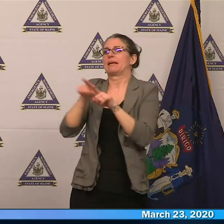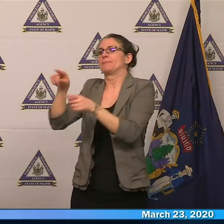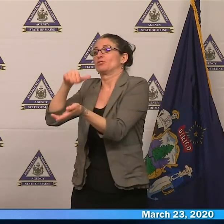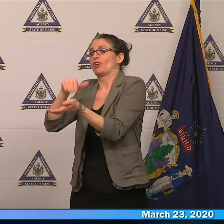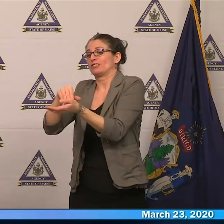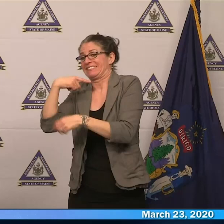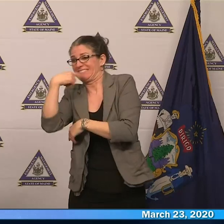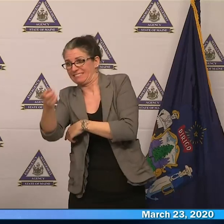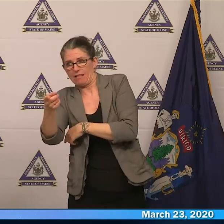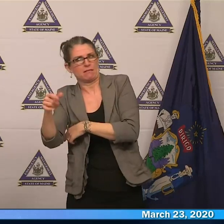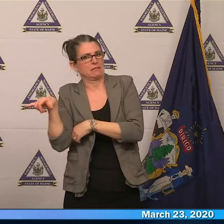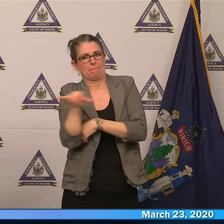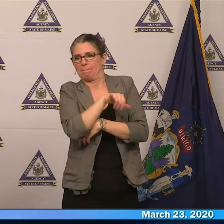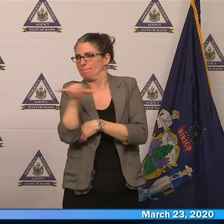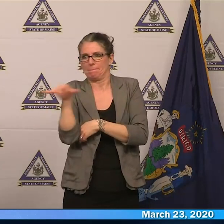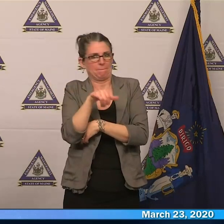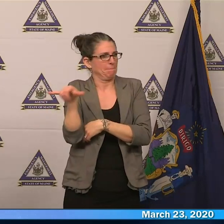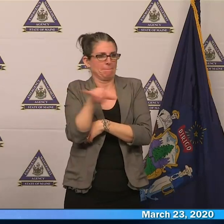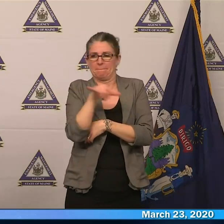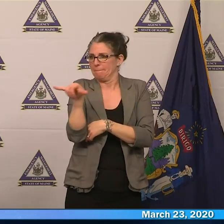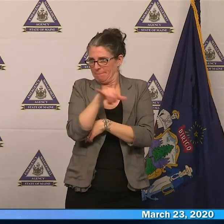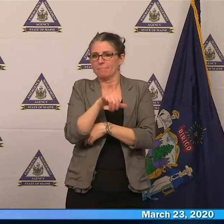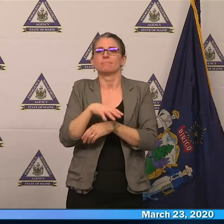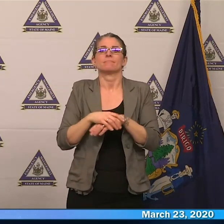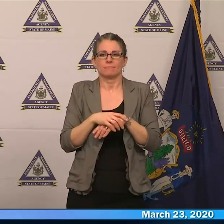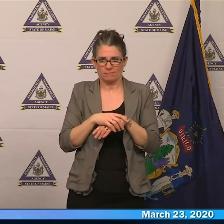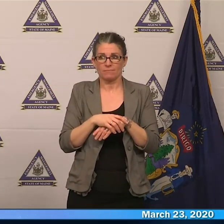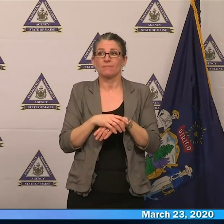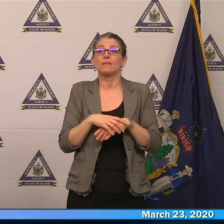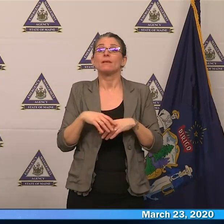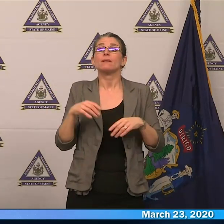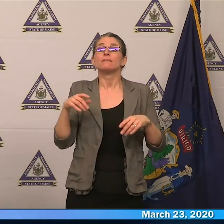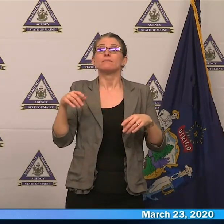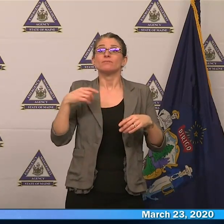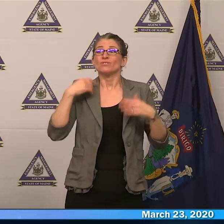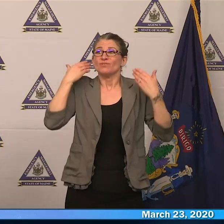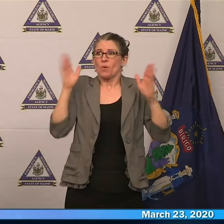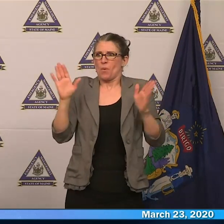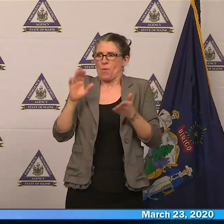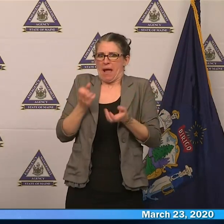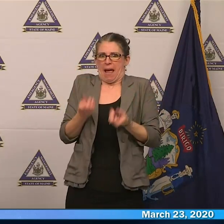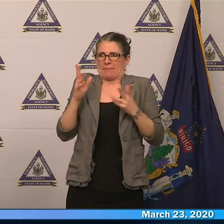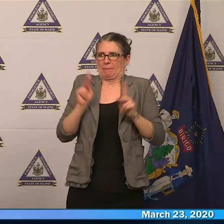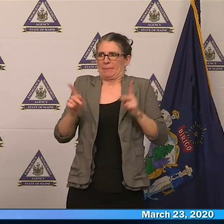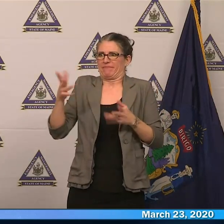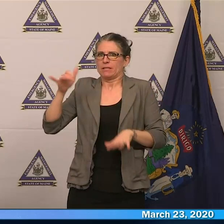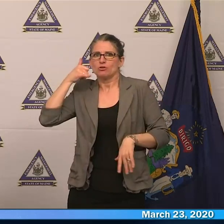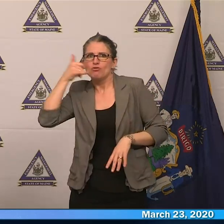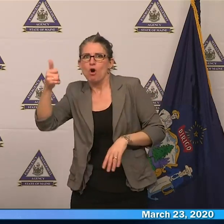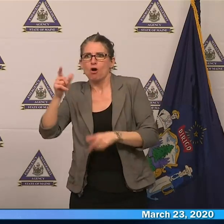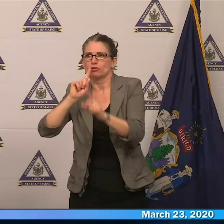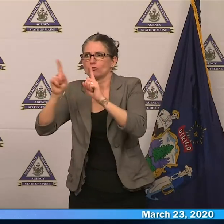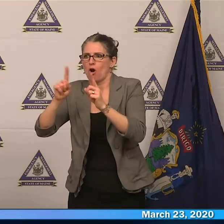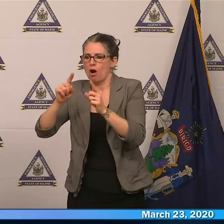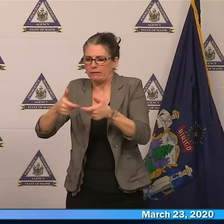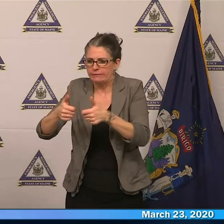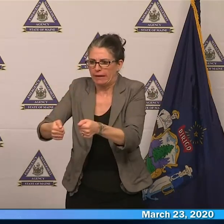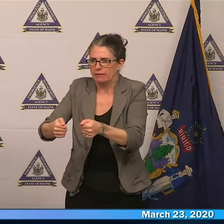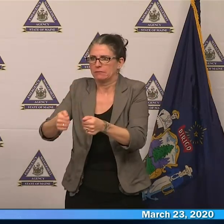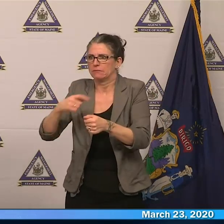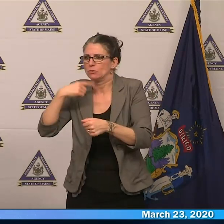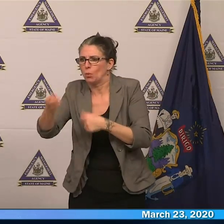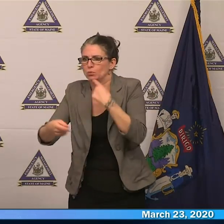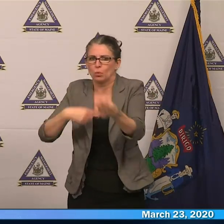have is just the number of individuals to whom we have directly given that advice. But if, say, for example, a hospital